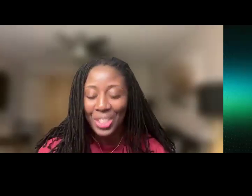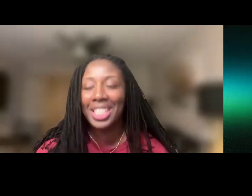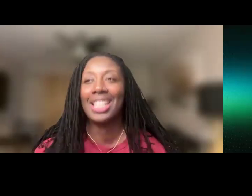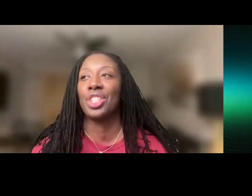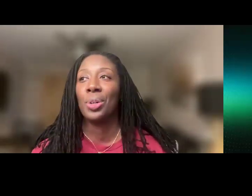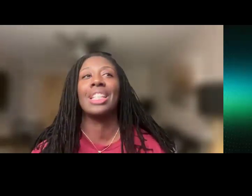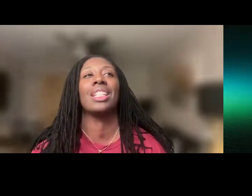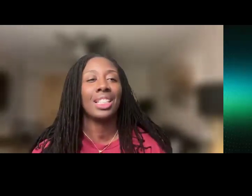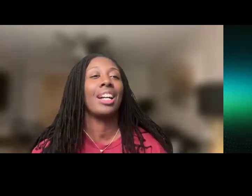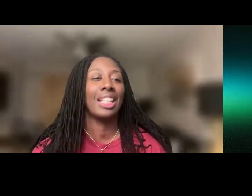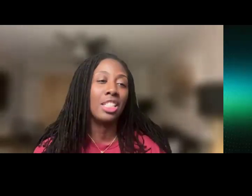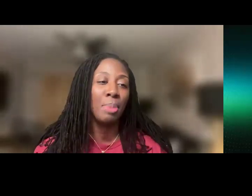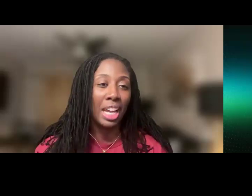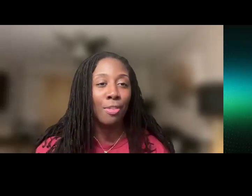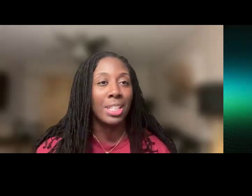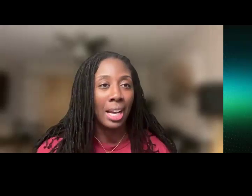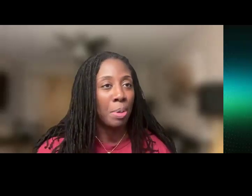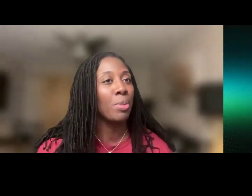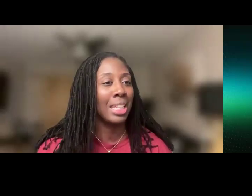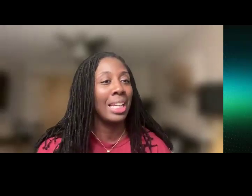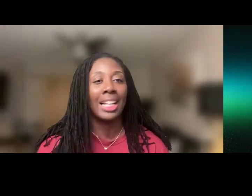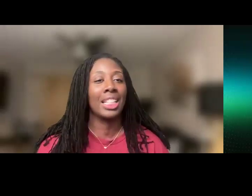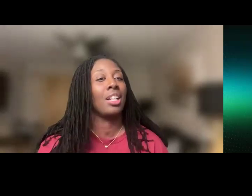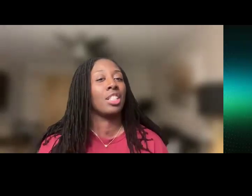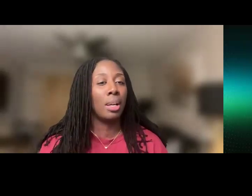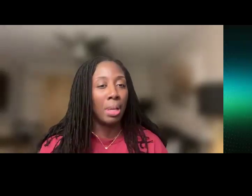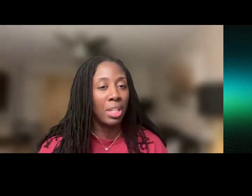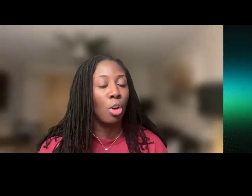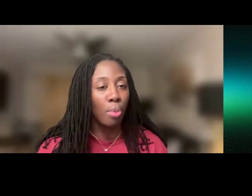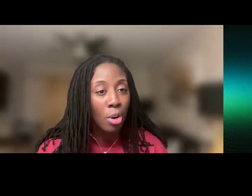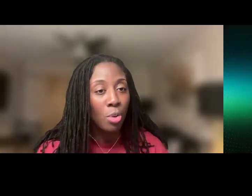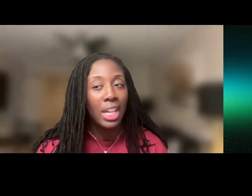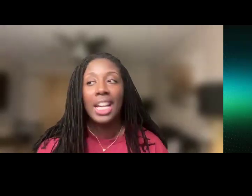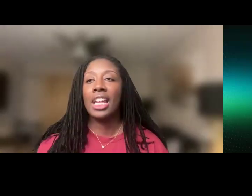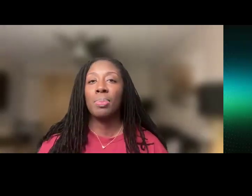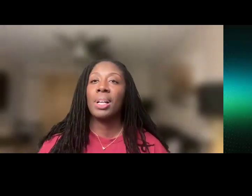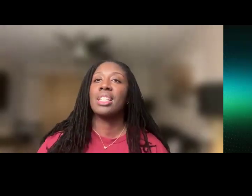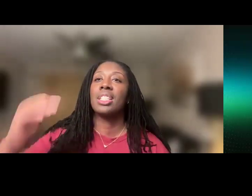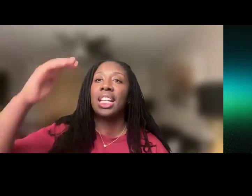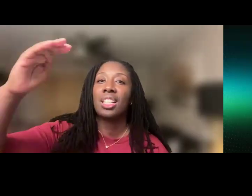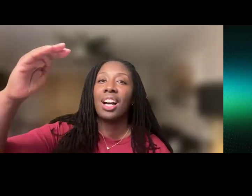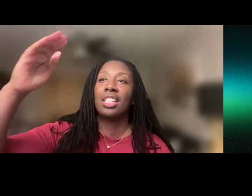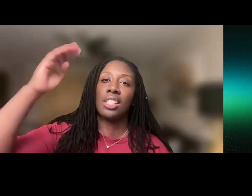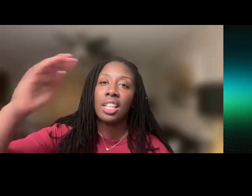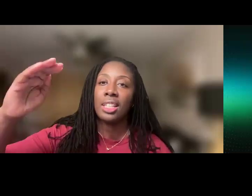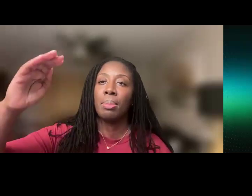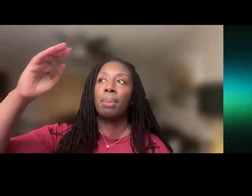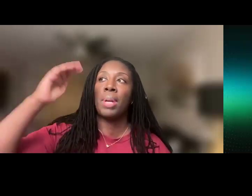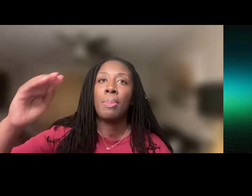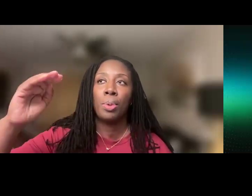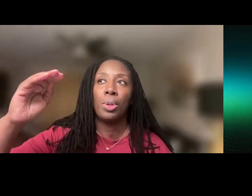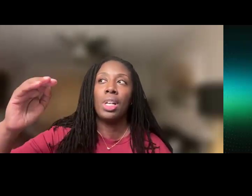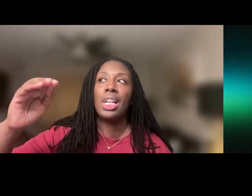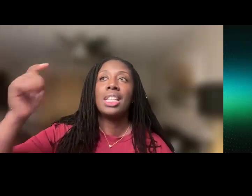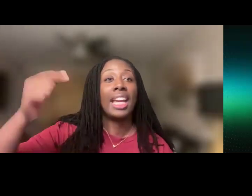that's a long standing joke that TikTok gets me every time. People say that, like, TikTok is going to make me go broke. And it's because TikTok is nothing